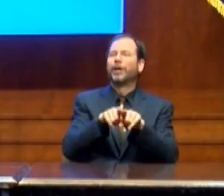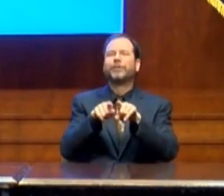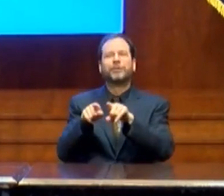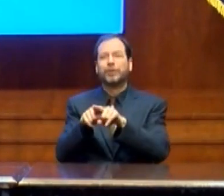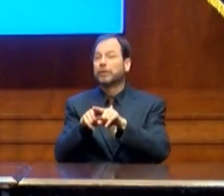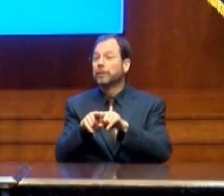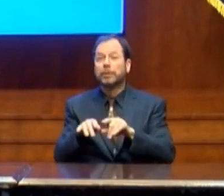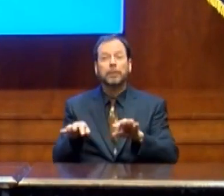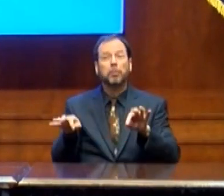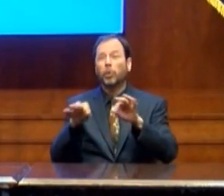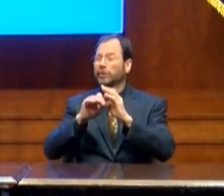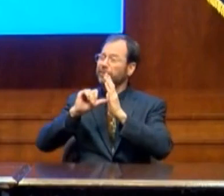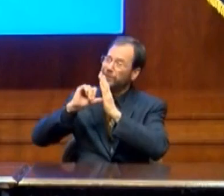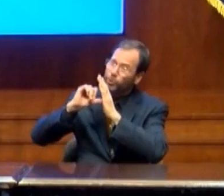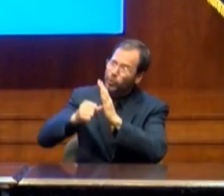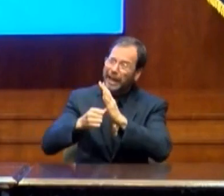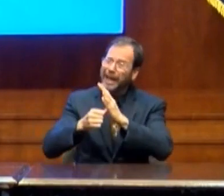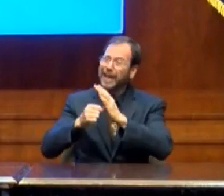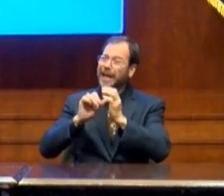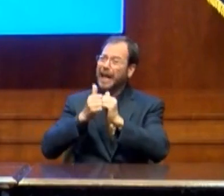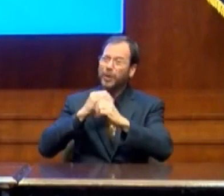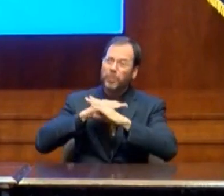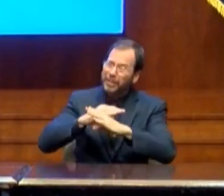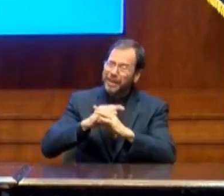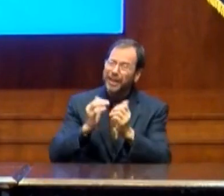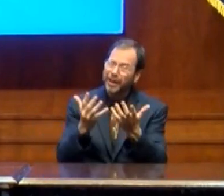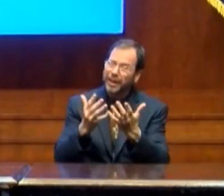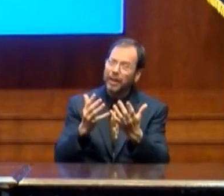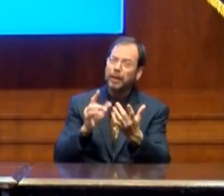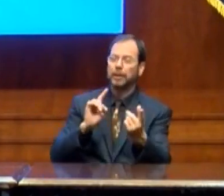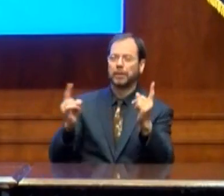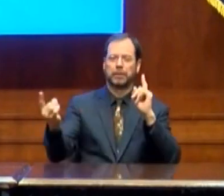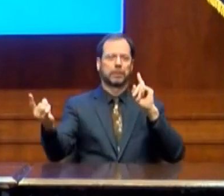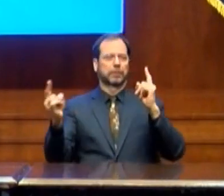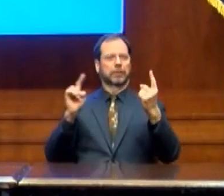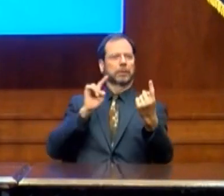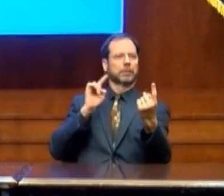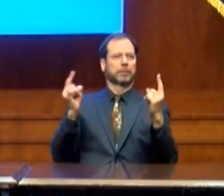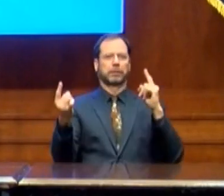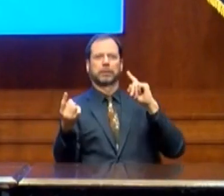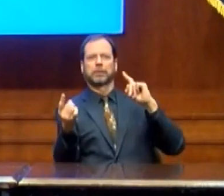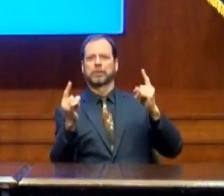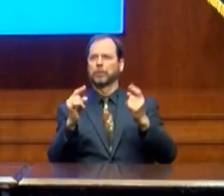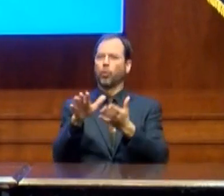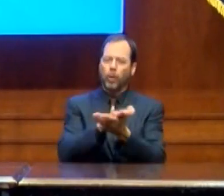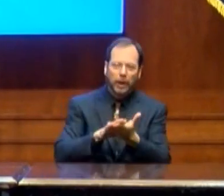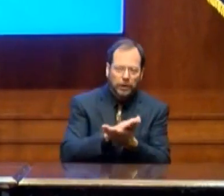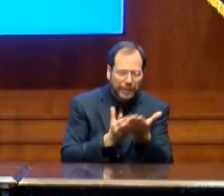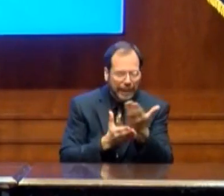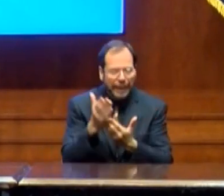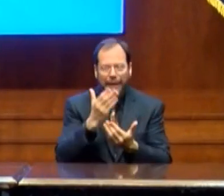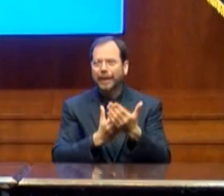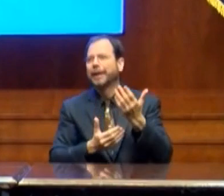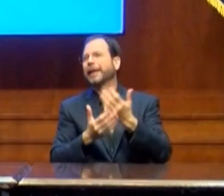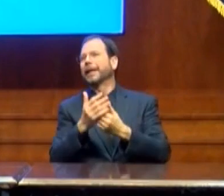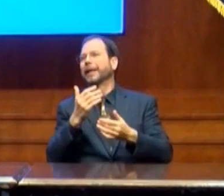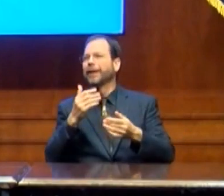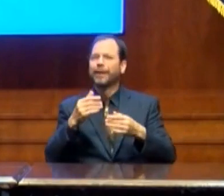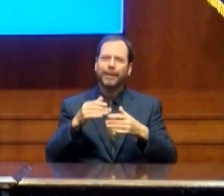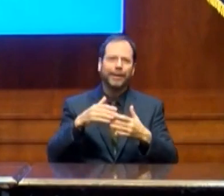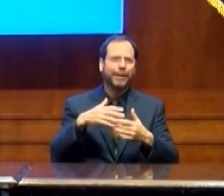same time, the important message is about prevention. It's about the social distancing, the hygiene, and